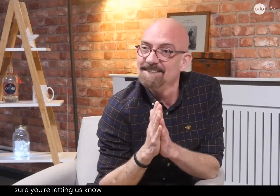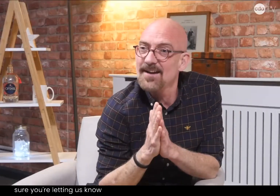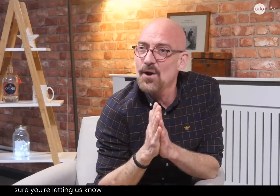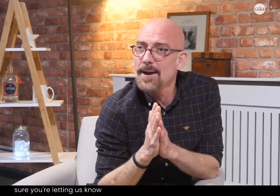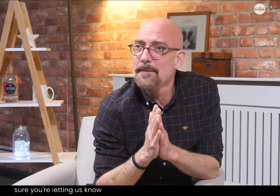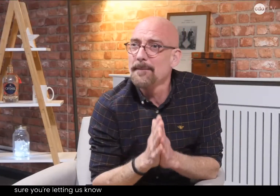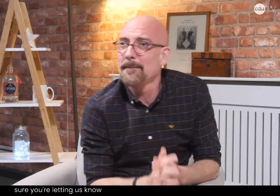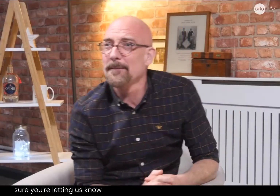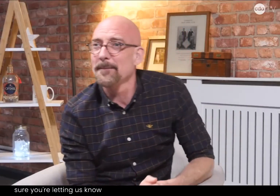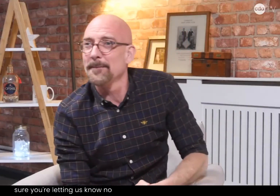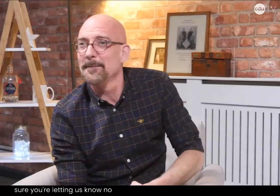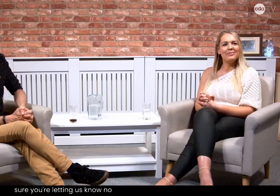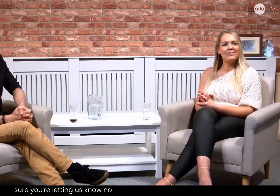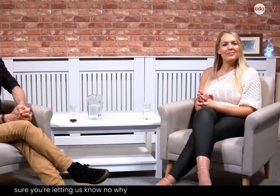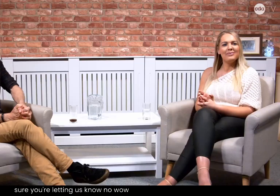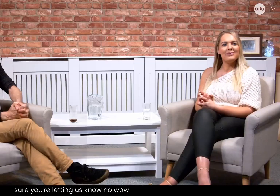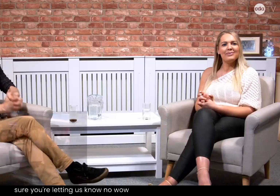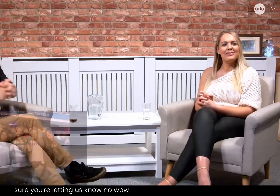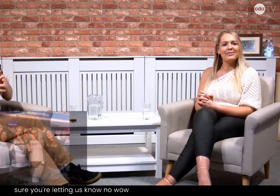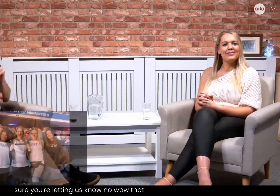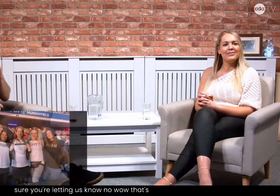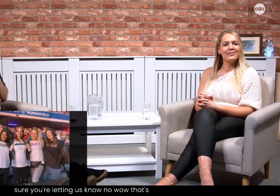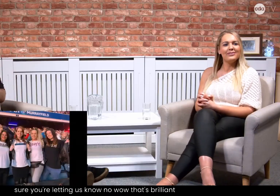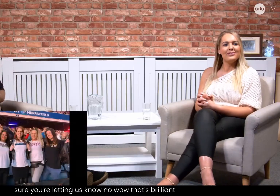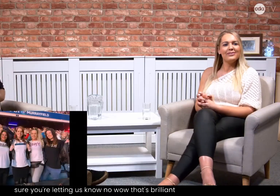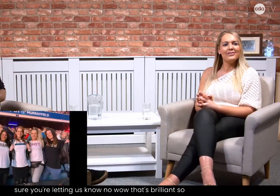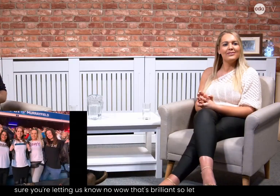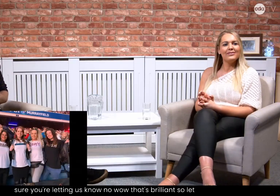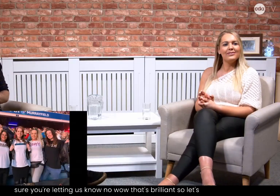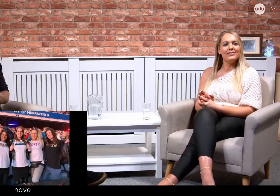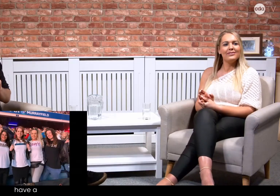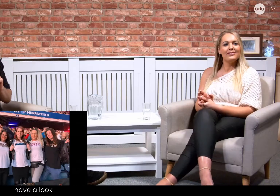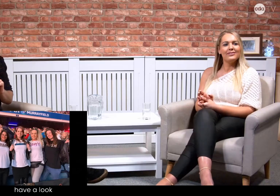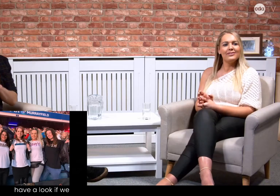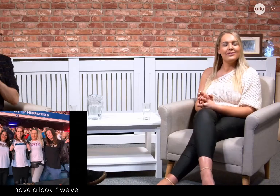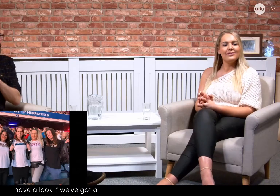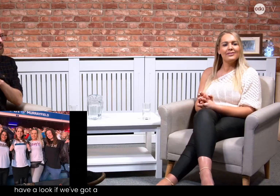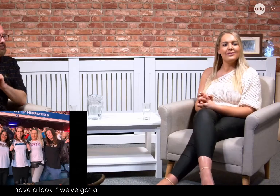Wow, that's brilliant. So let's have a look if we've got a court and the next photo.